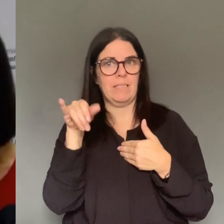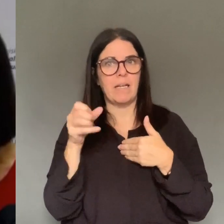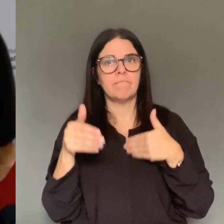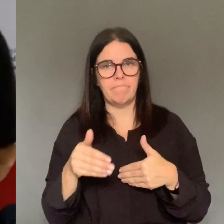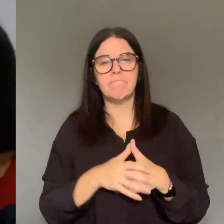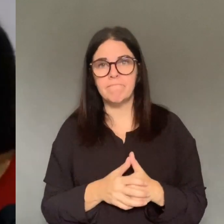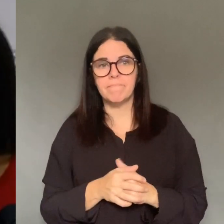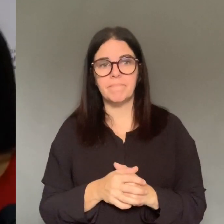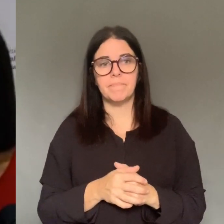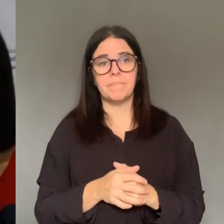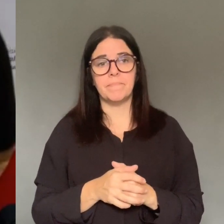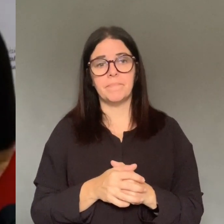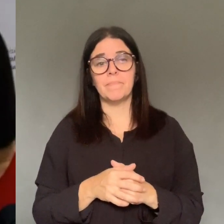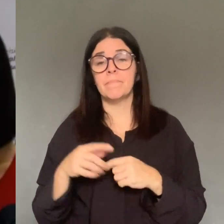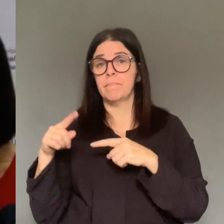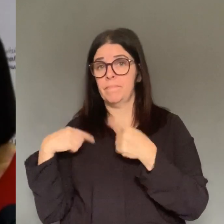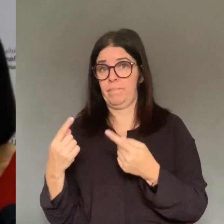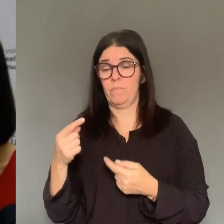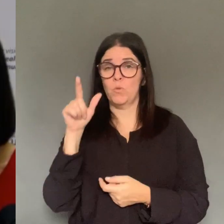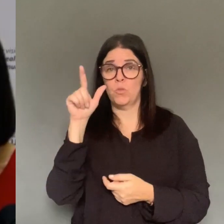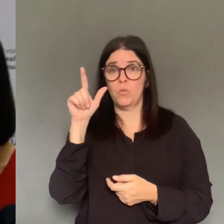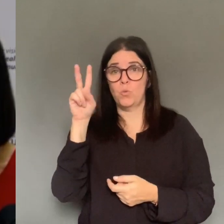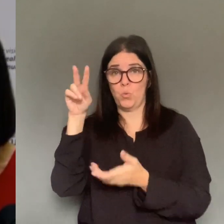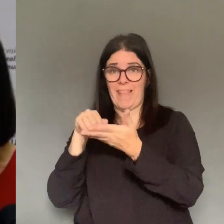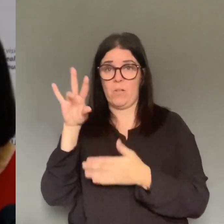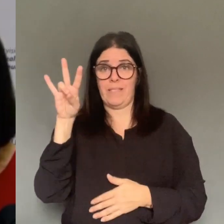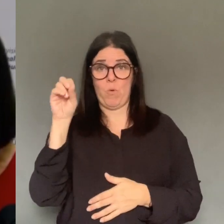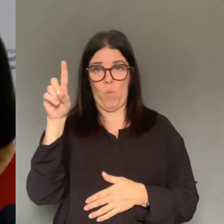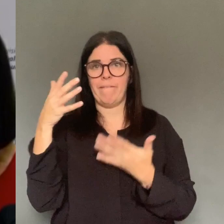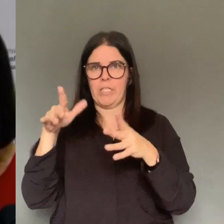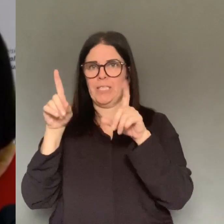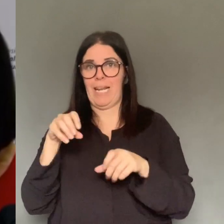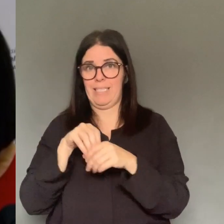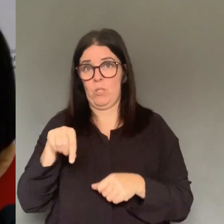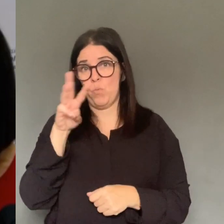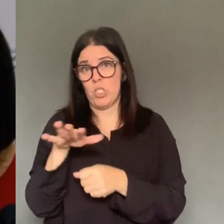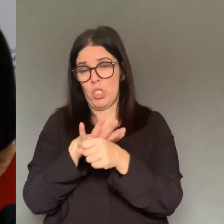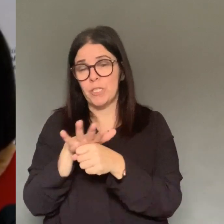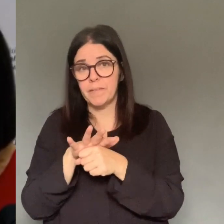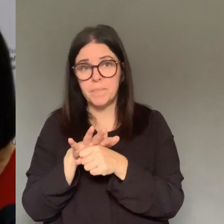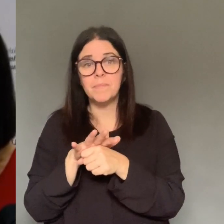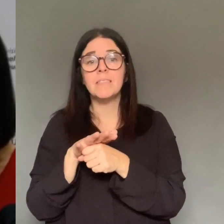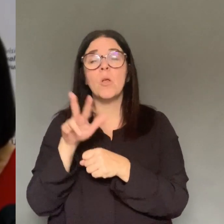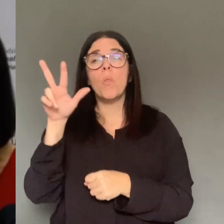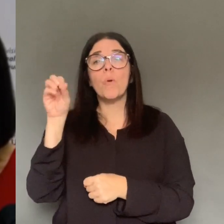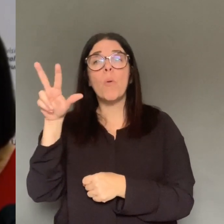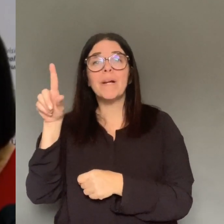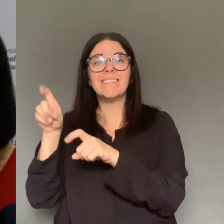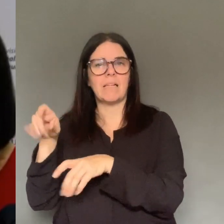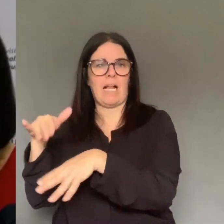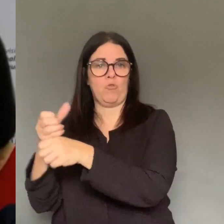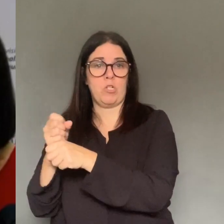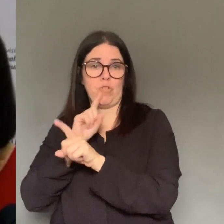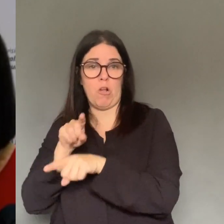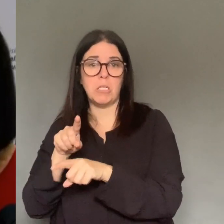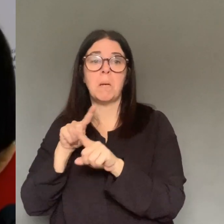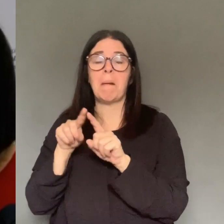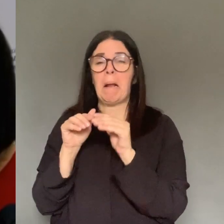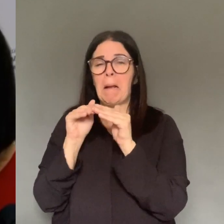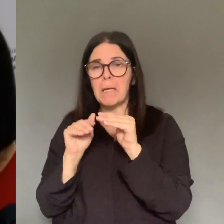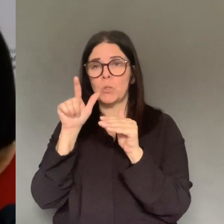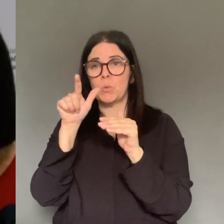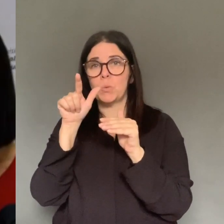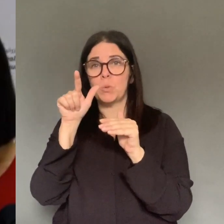tested, 303 tests are pending. The testing should be based on clinical assessment, and